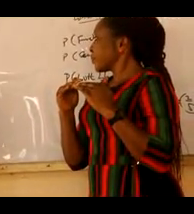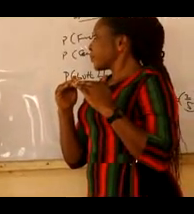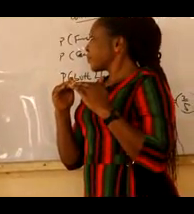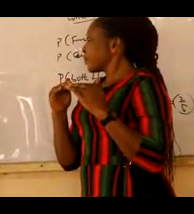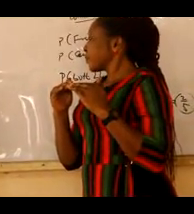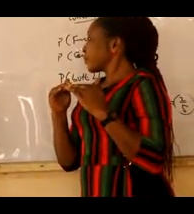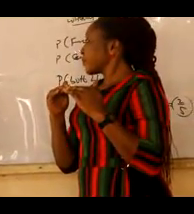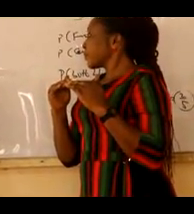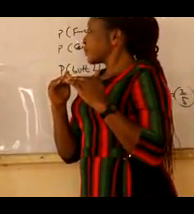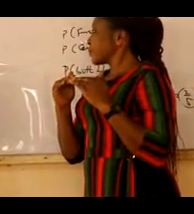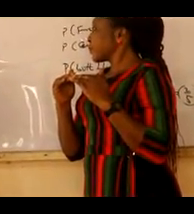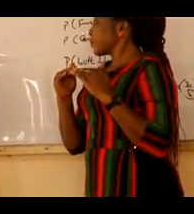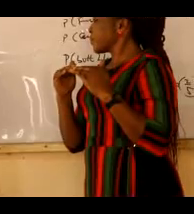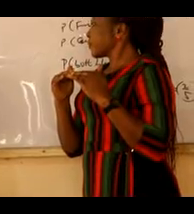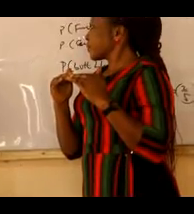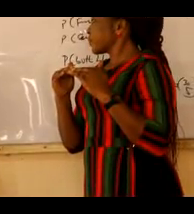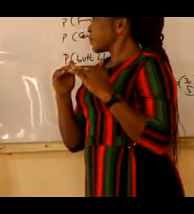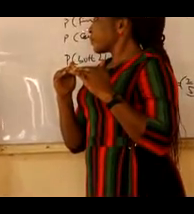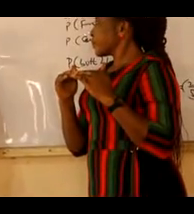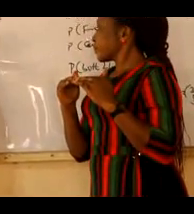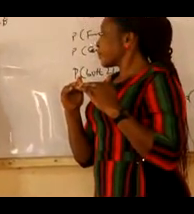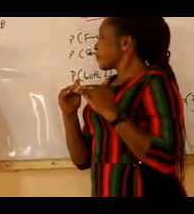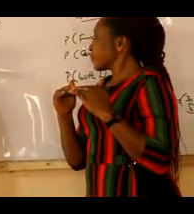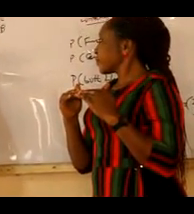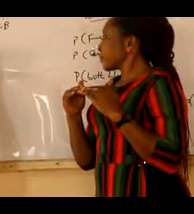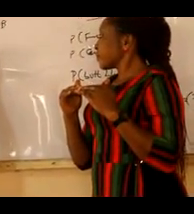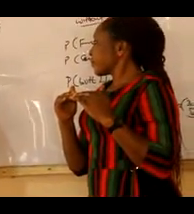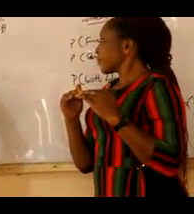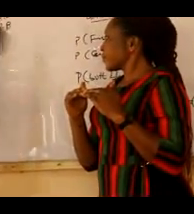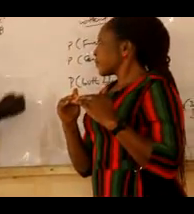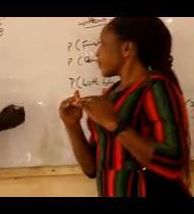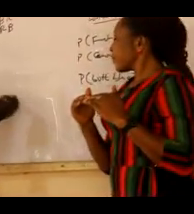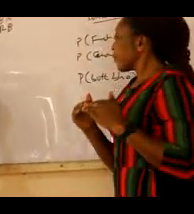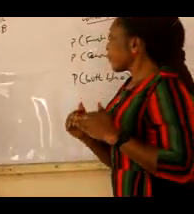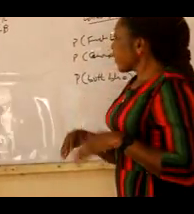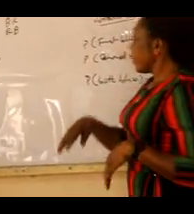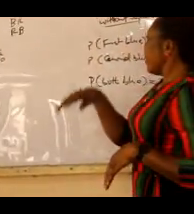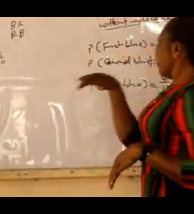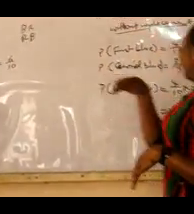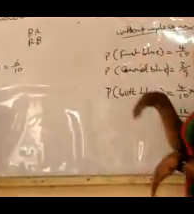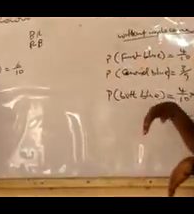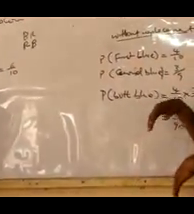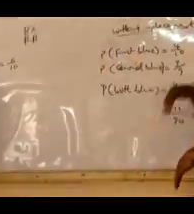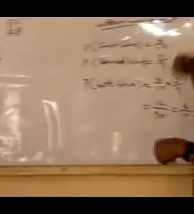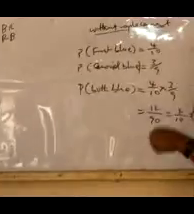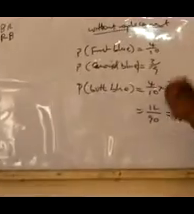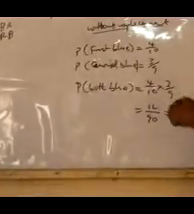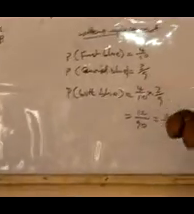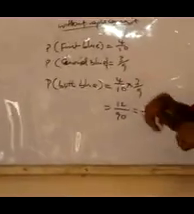how many red are there? P first red, 6 over 10, you replace.